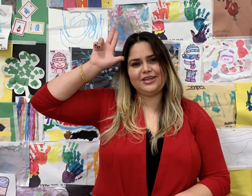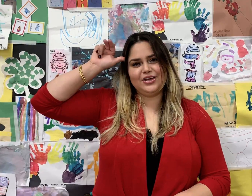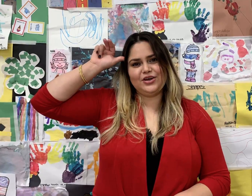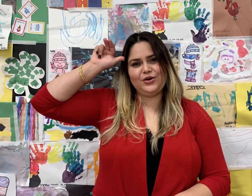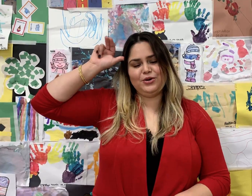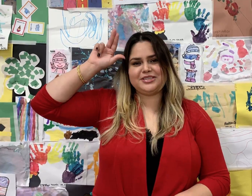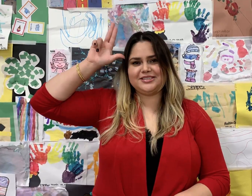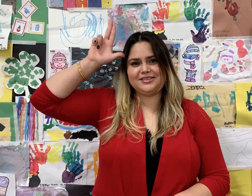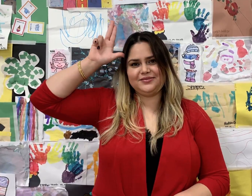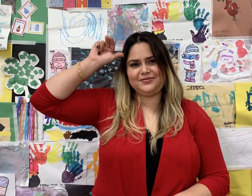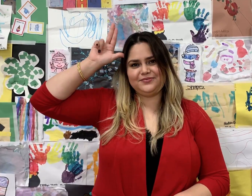Horse.